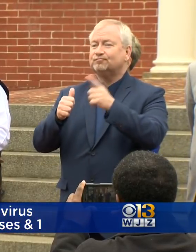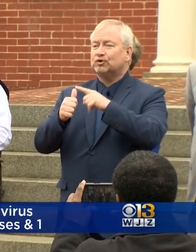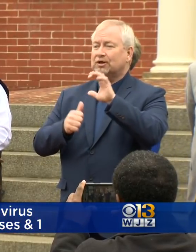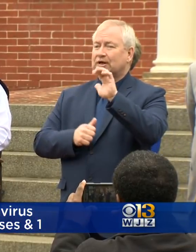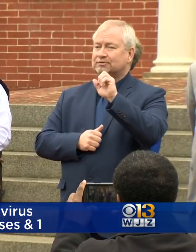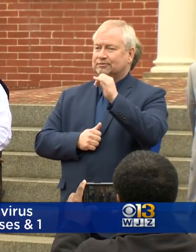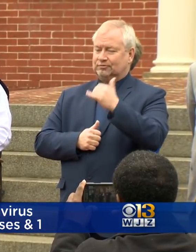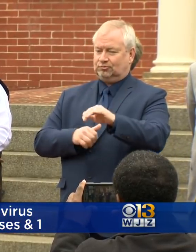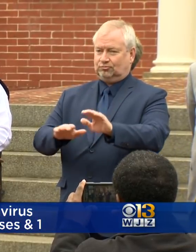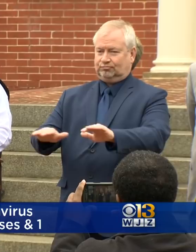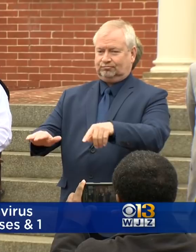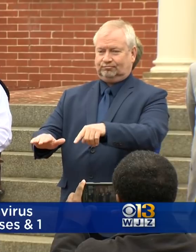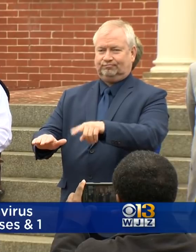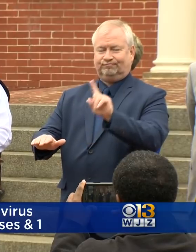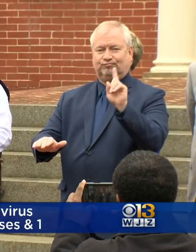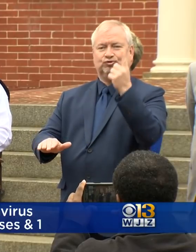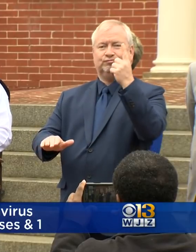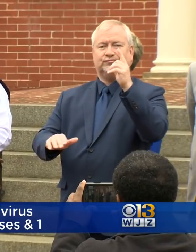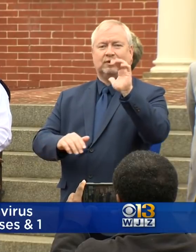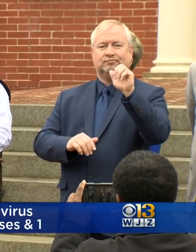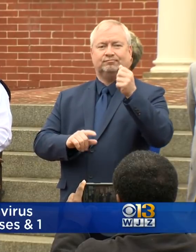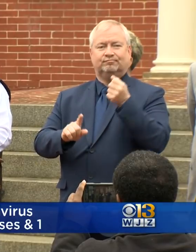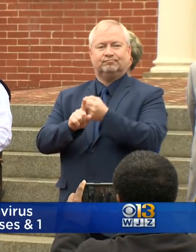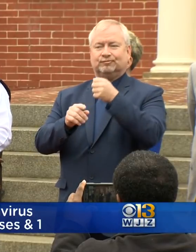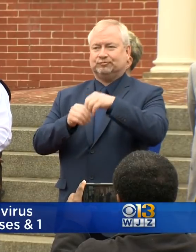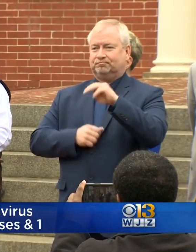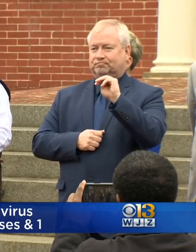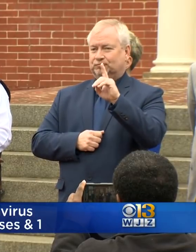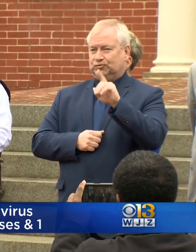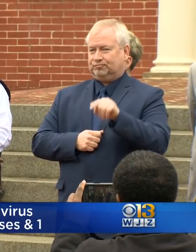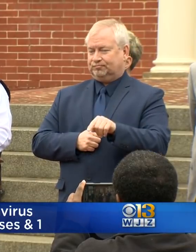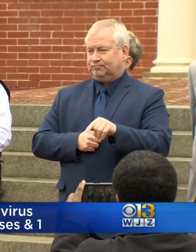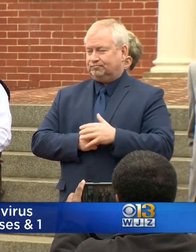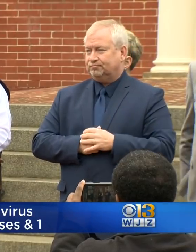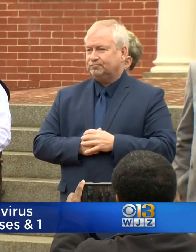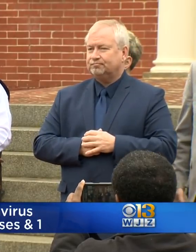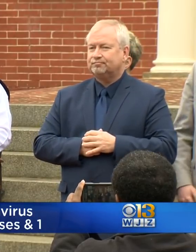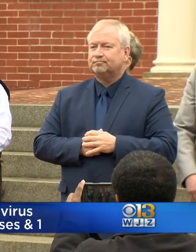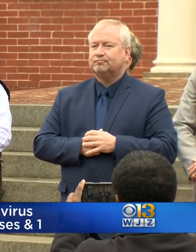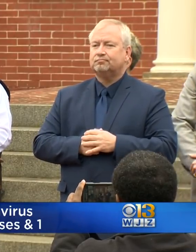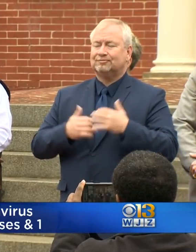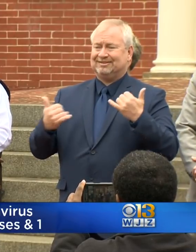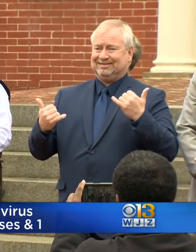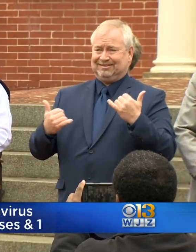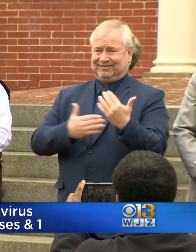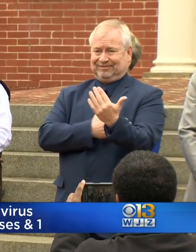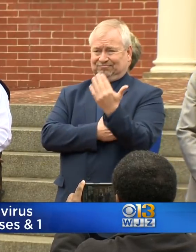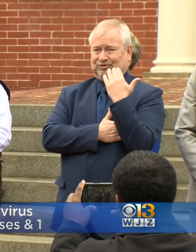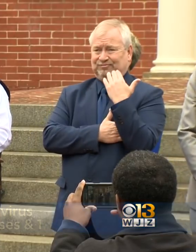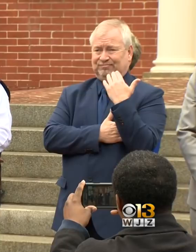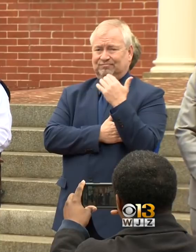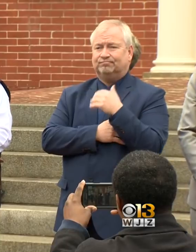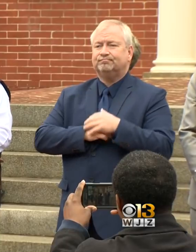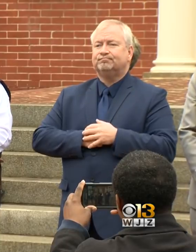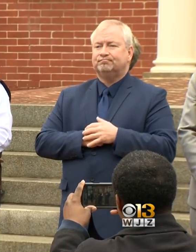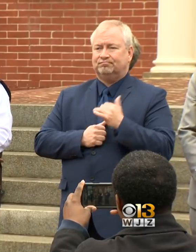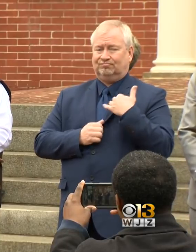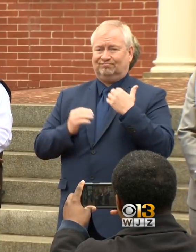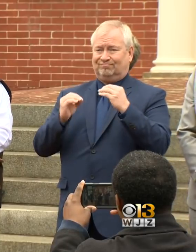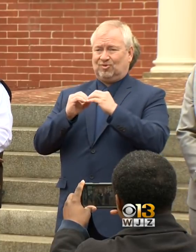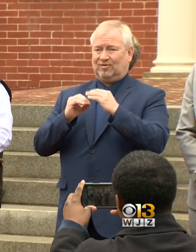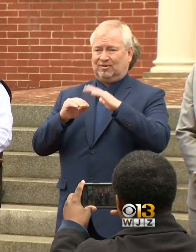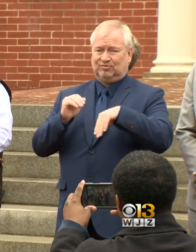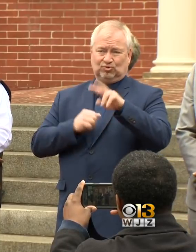contracting the virus here in Maryland. As of this morning, there are more than 220